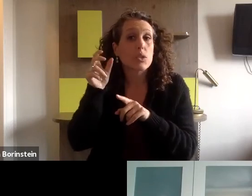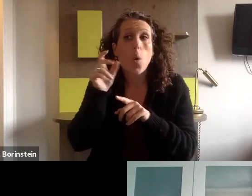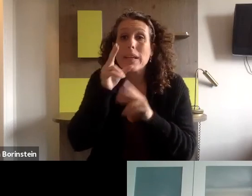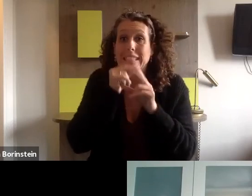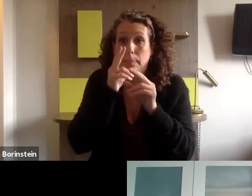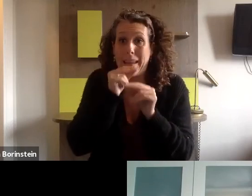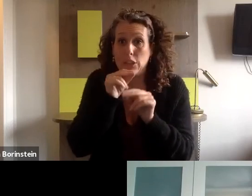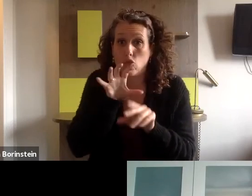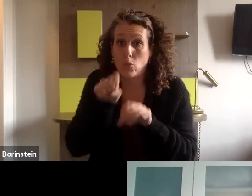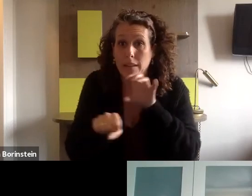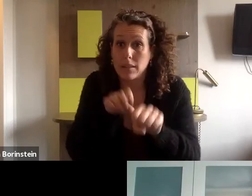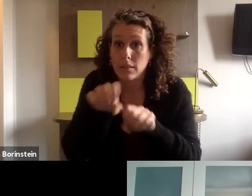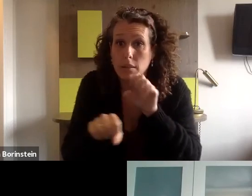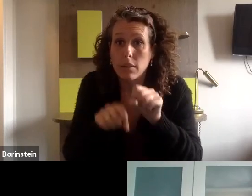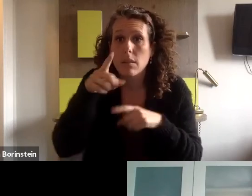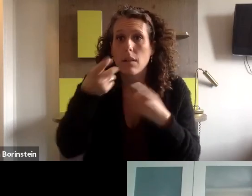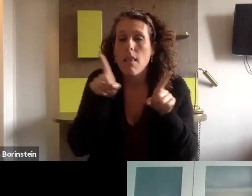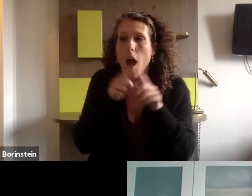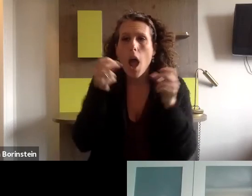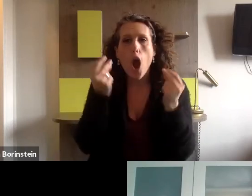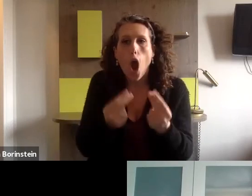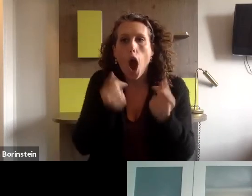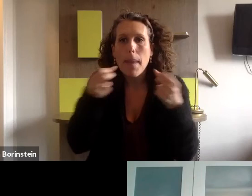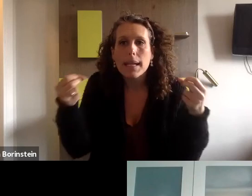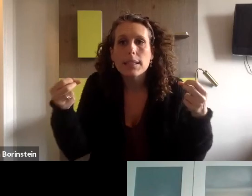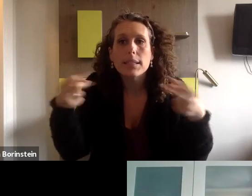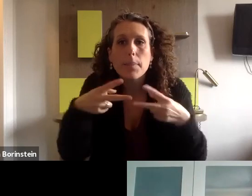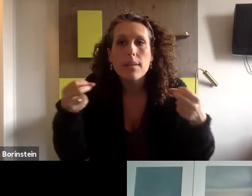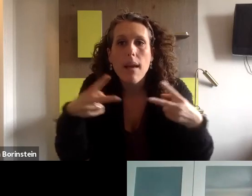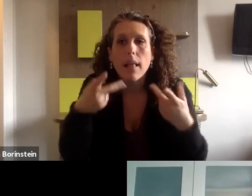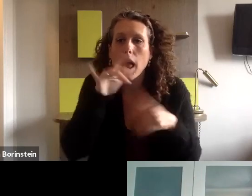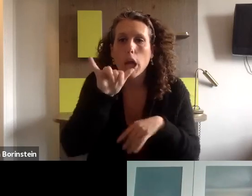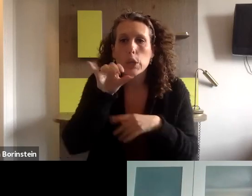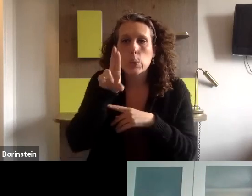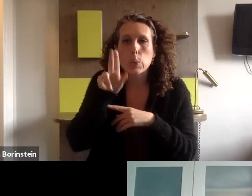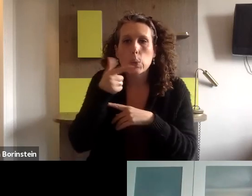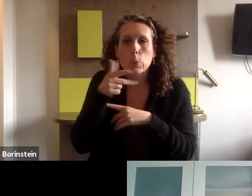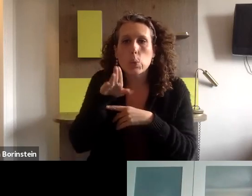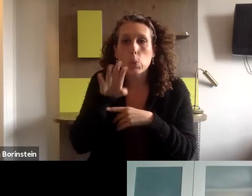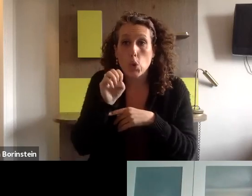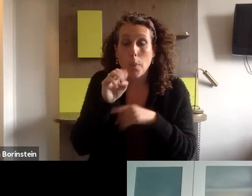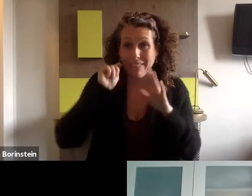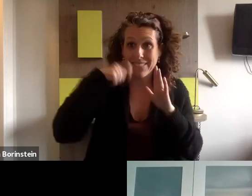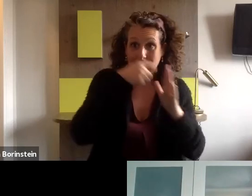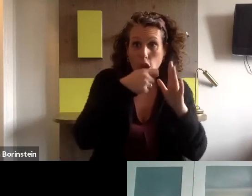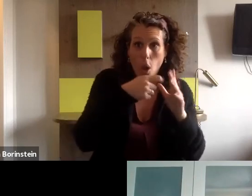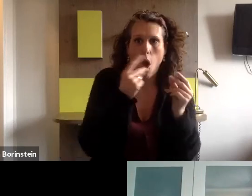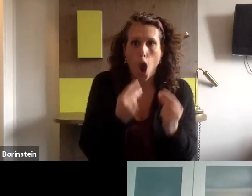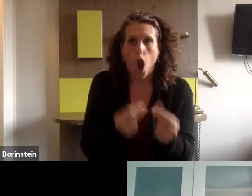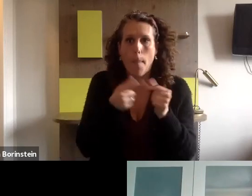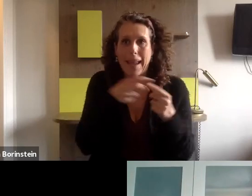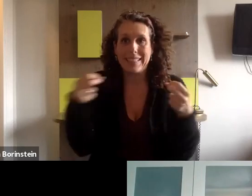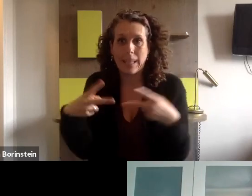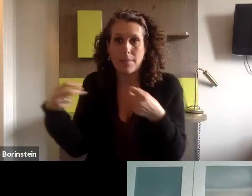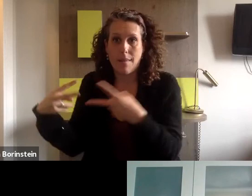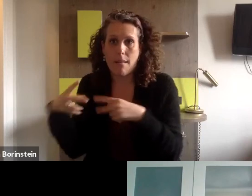example, if you think about automatic subtitling from YouTube videos, this is based, or I guess